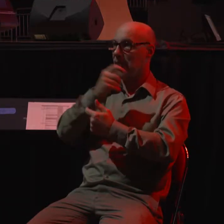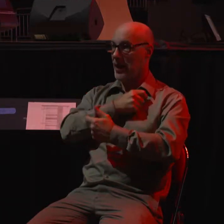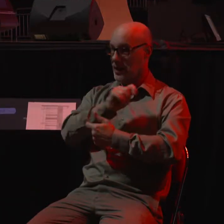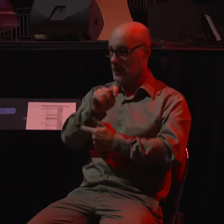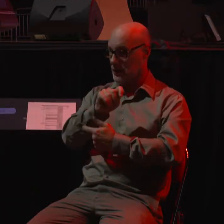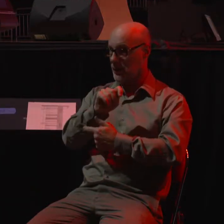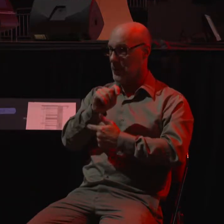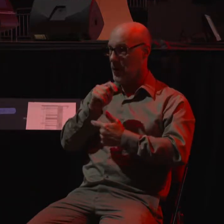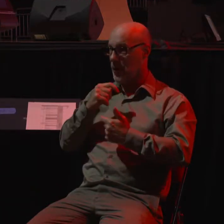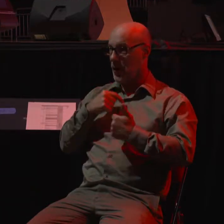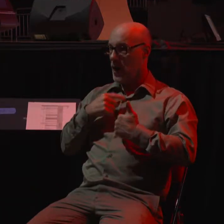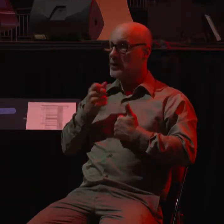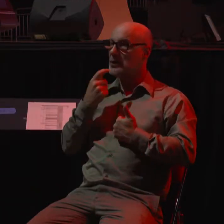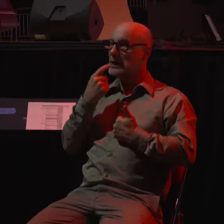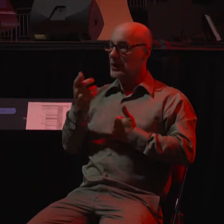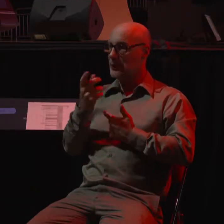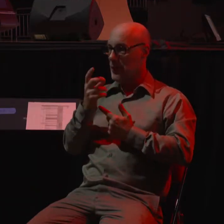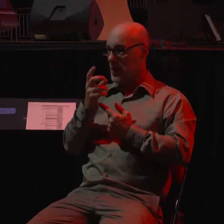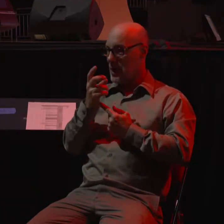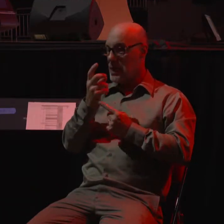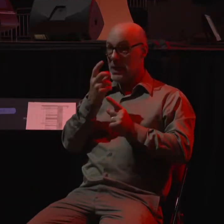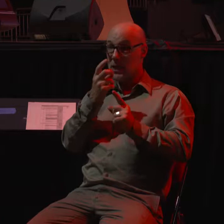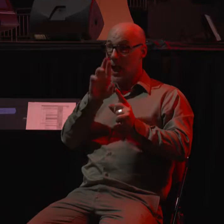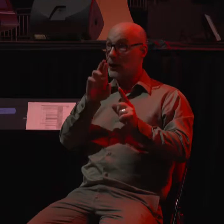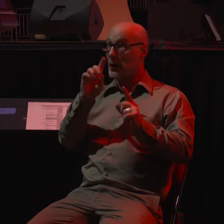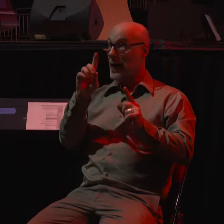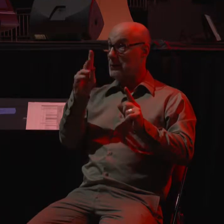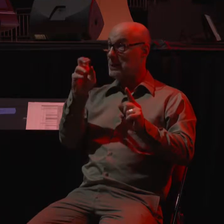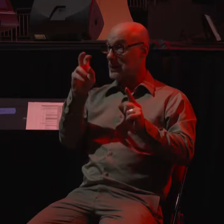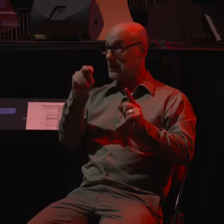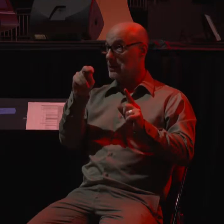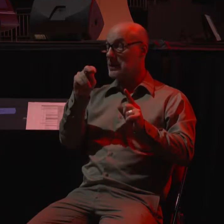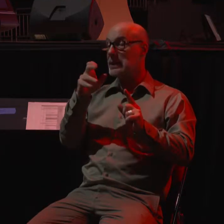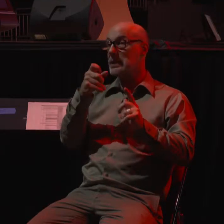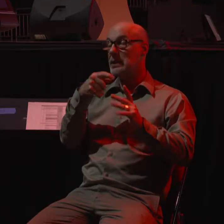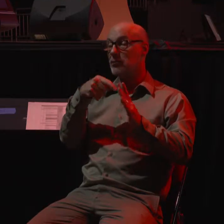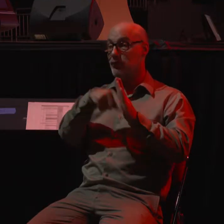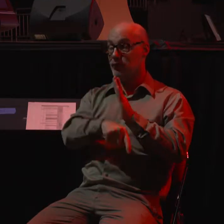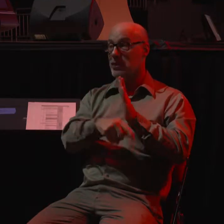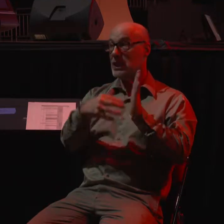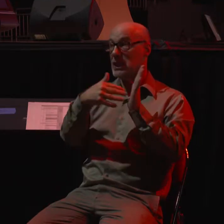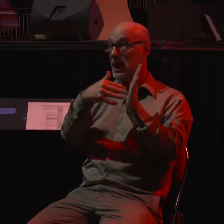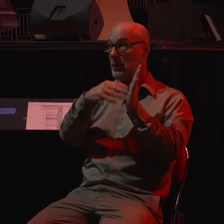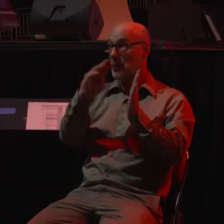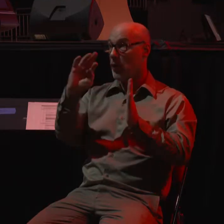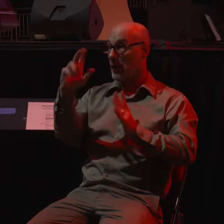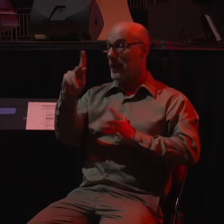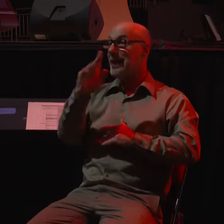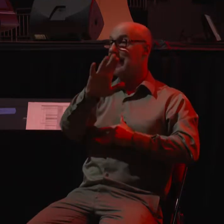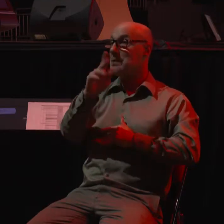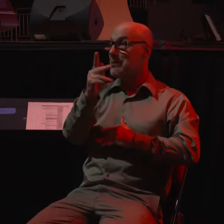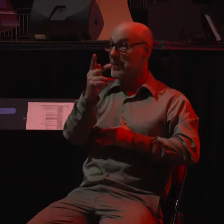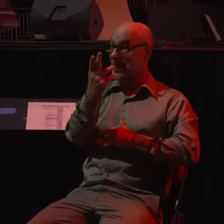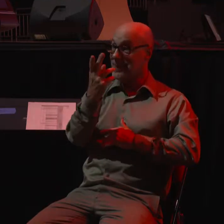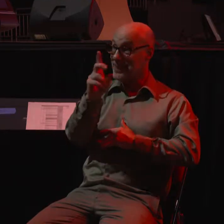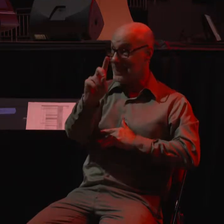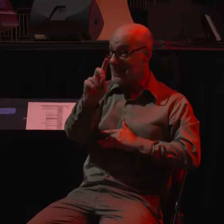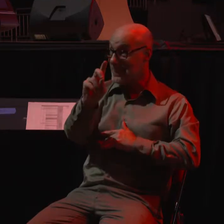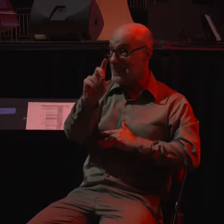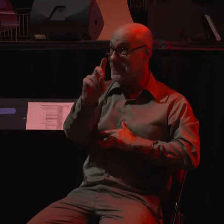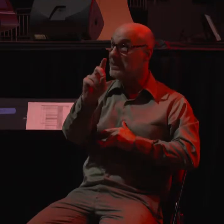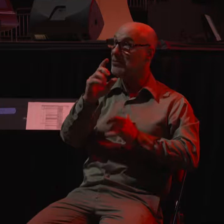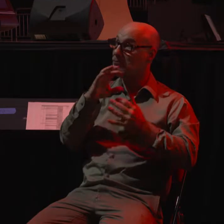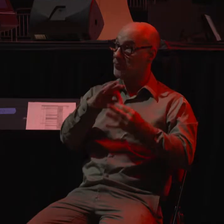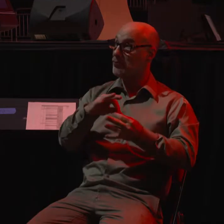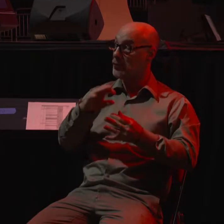Dr. Edmondson as a King scholar. He's done his PhD work on King's theodicy, and thinking about